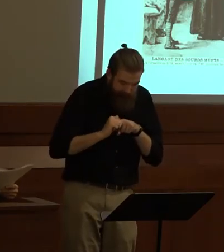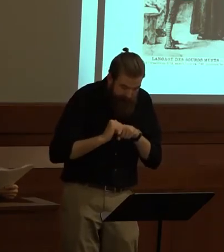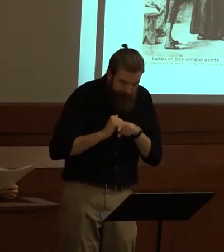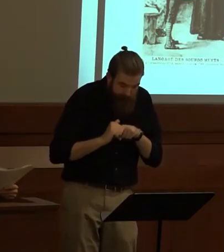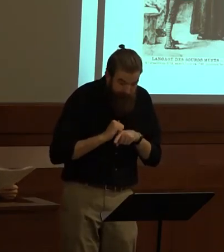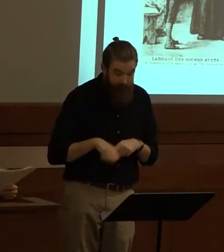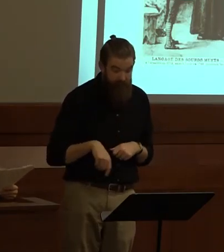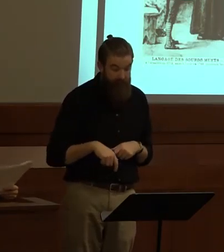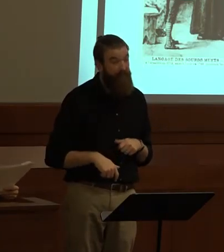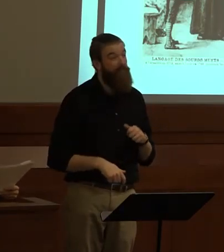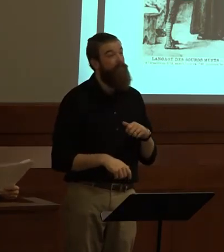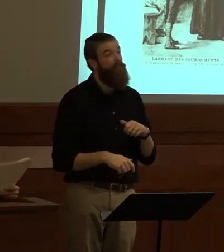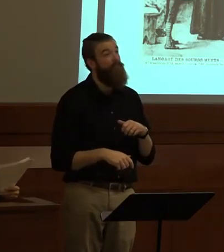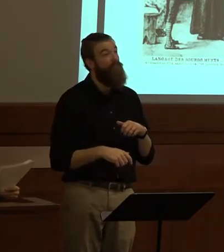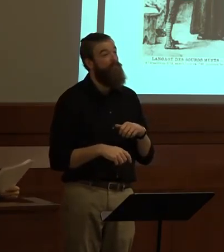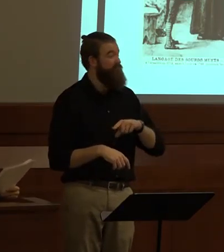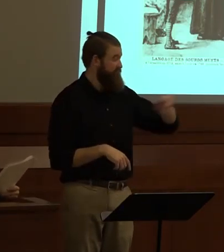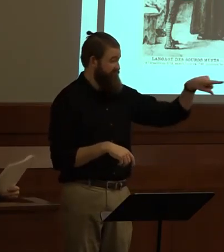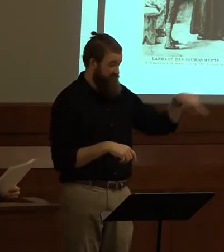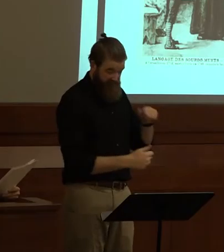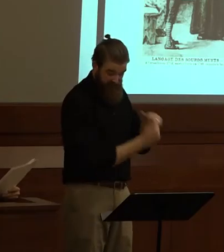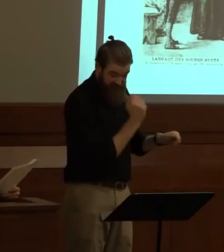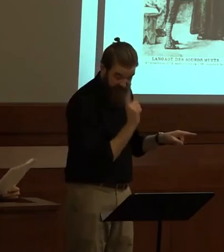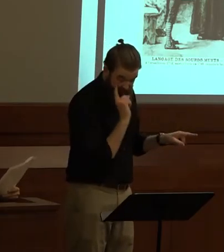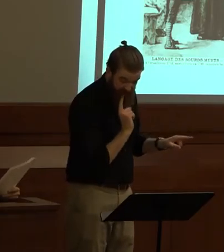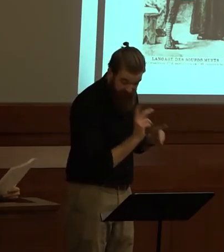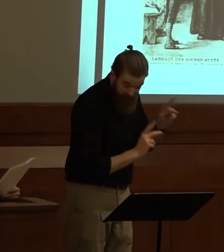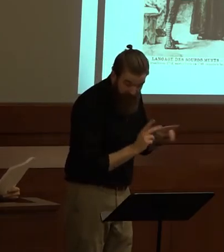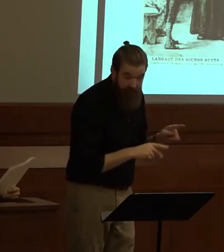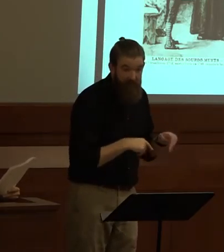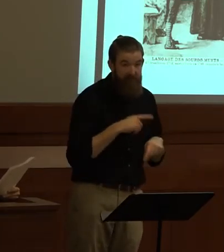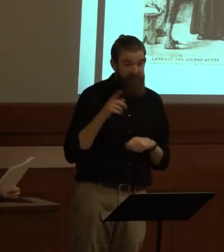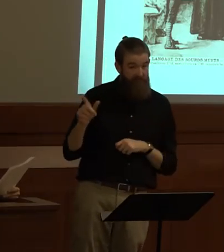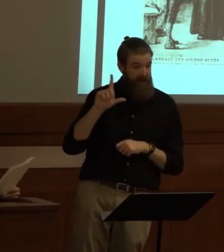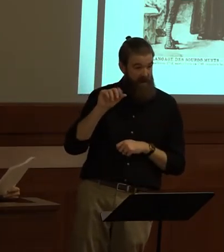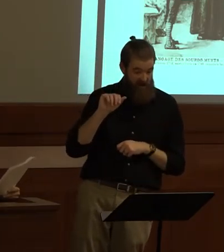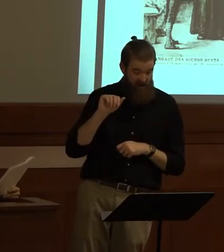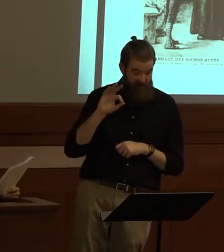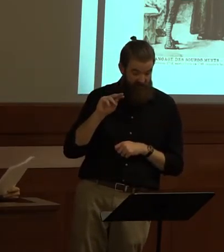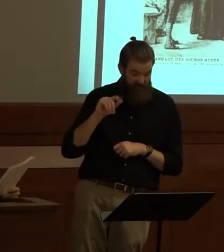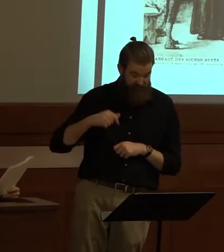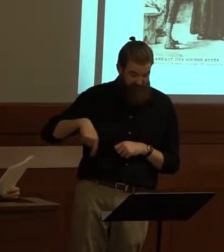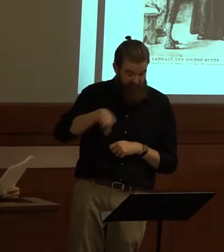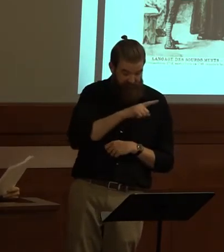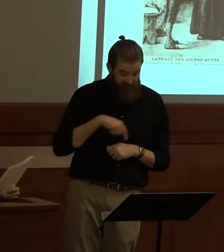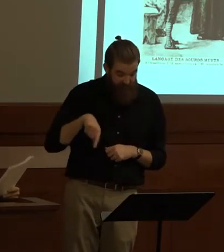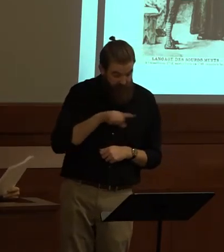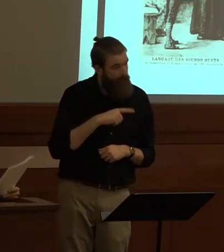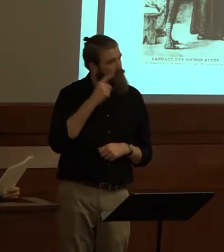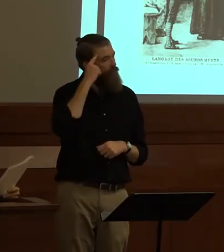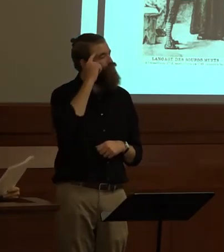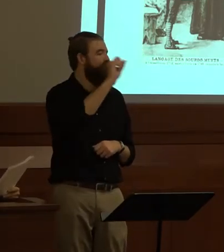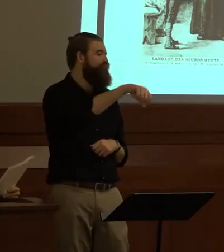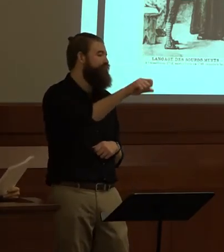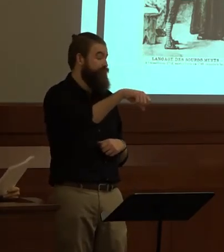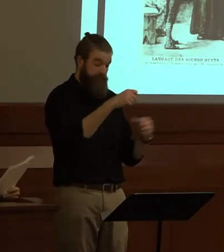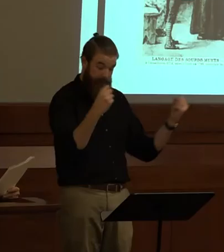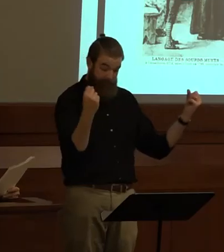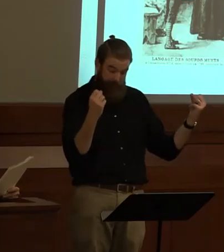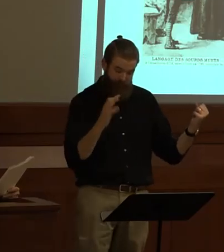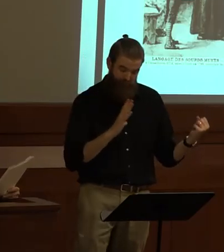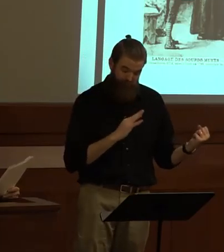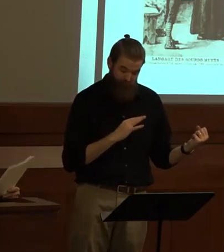communicating ideas at a distance or for communication between deaf people themselves. Preaching or other oratory